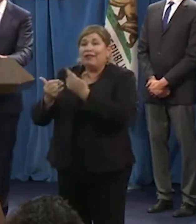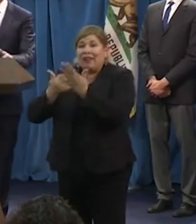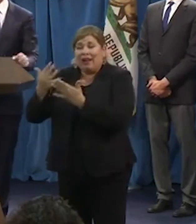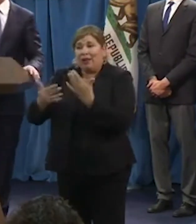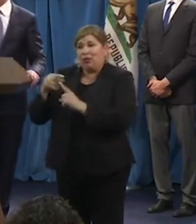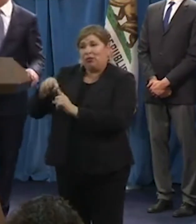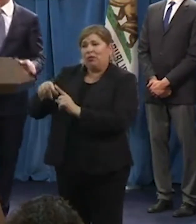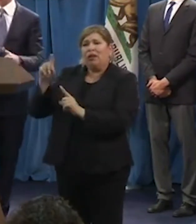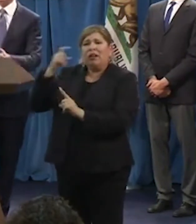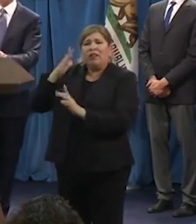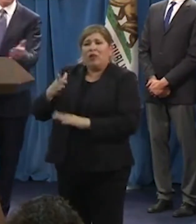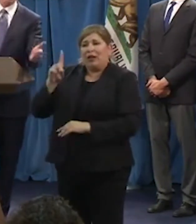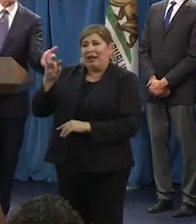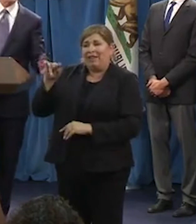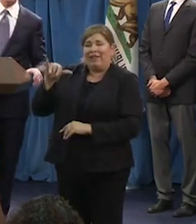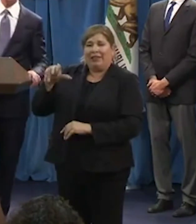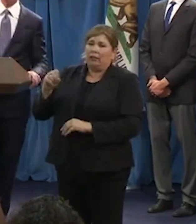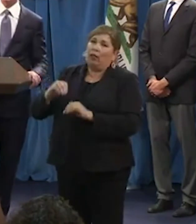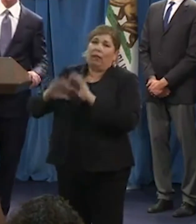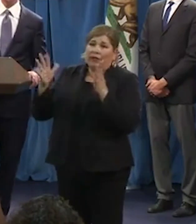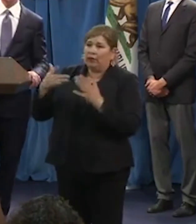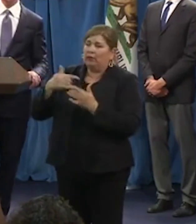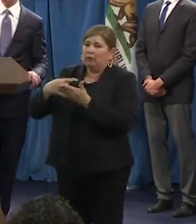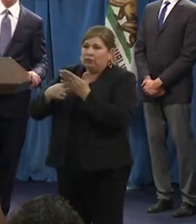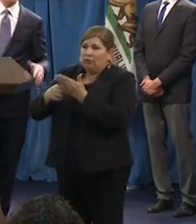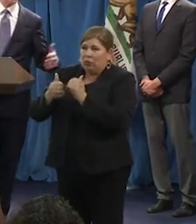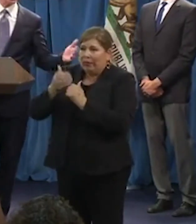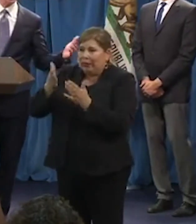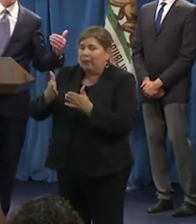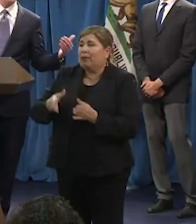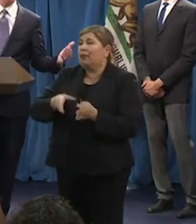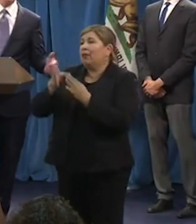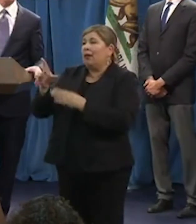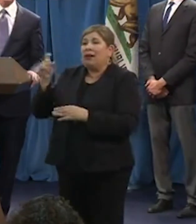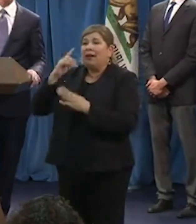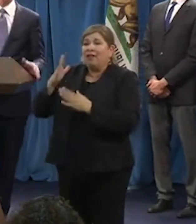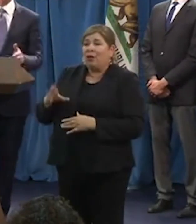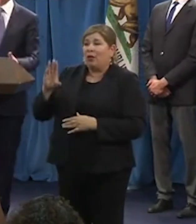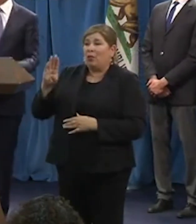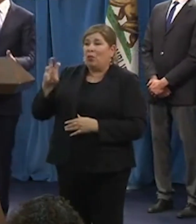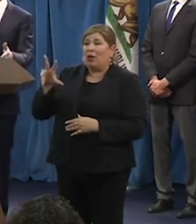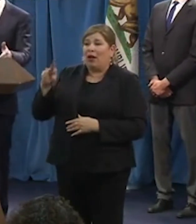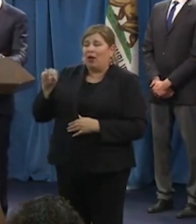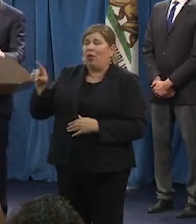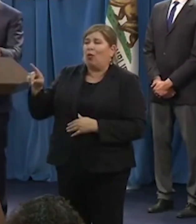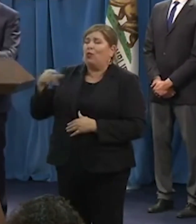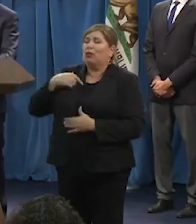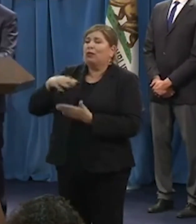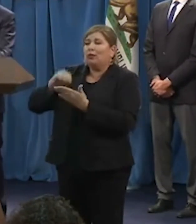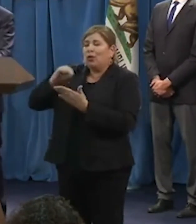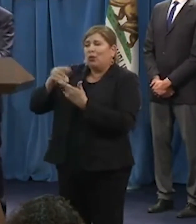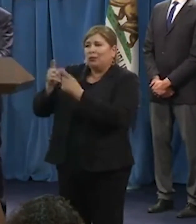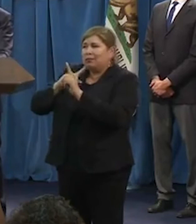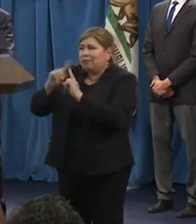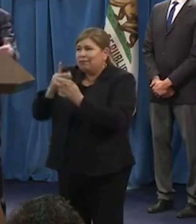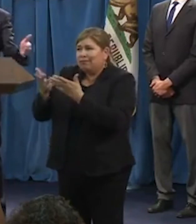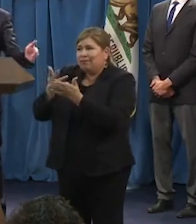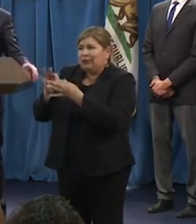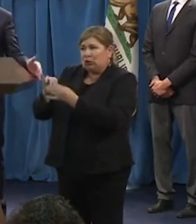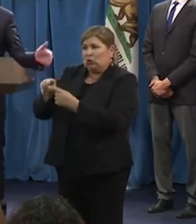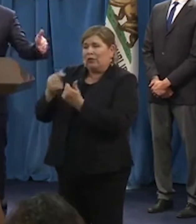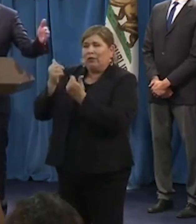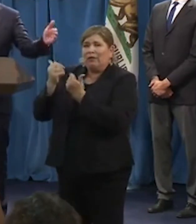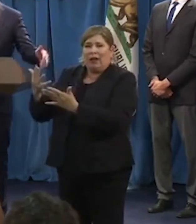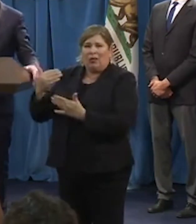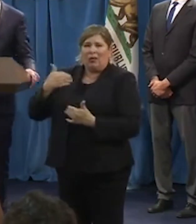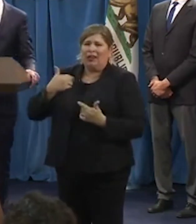Davis, the same on wildfires. Clearly, obviously, Governor Brown, and being a student of our reactions in 2015, 17, and 18, because